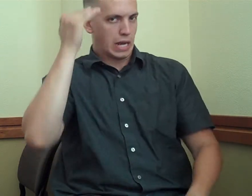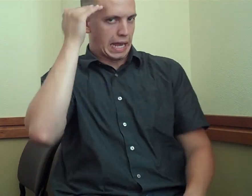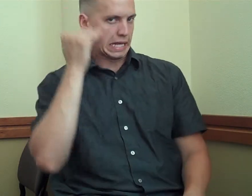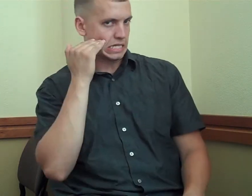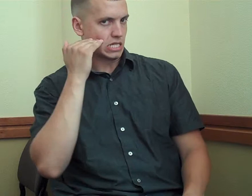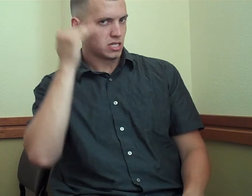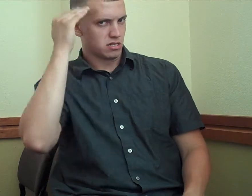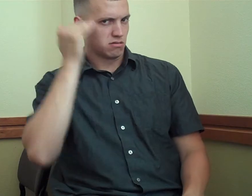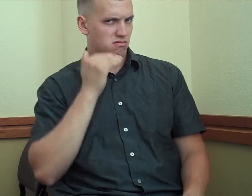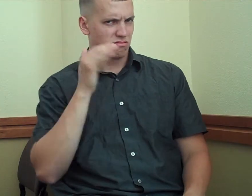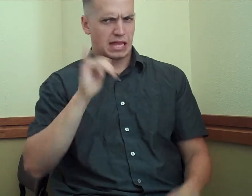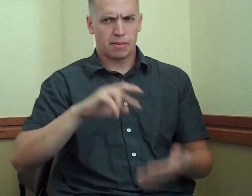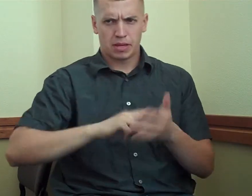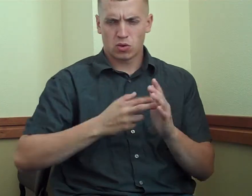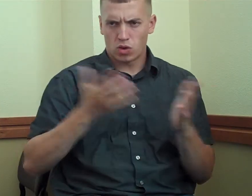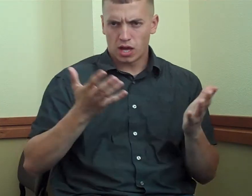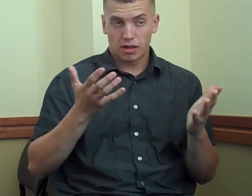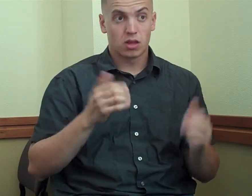Figureheads. Nicole, was there another word?